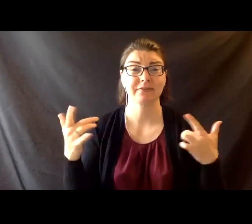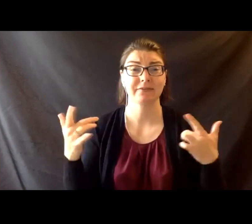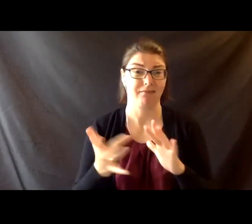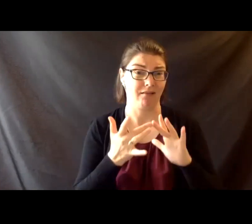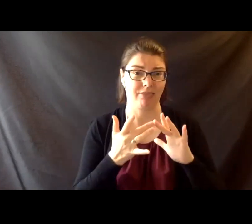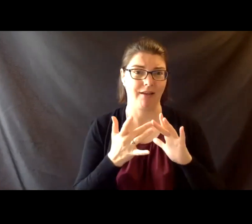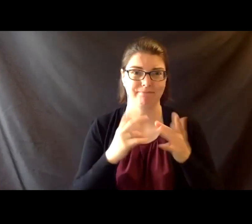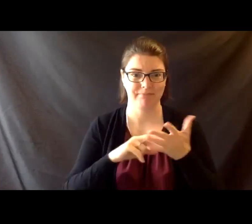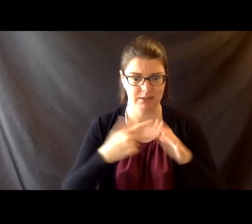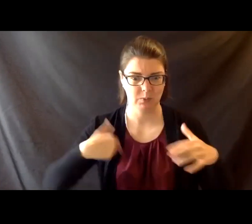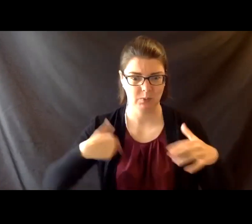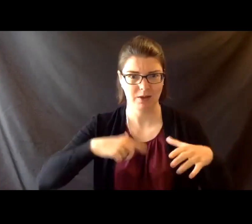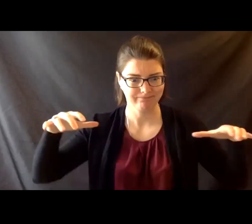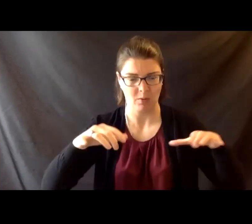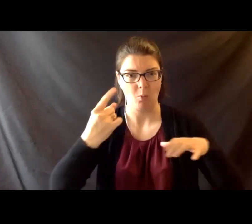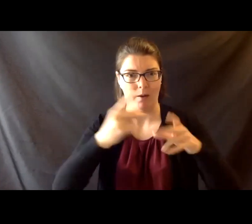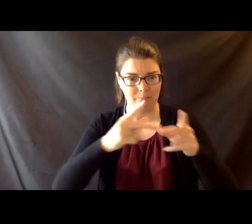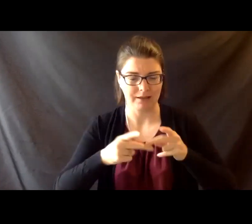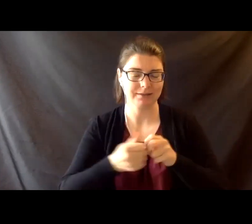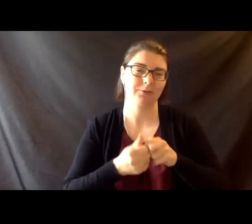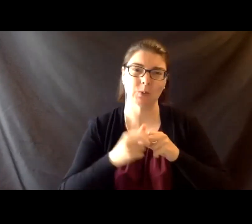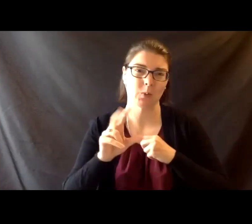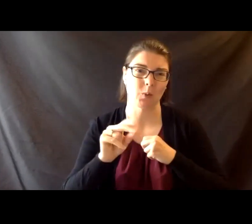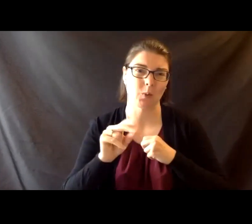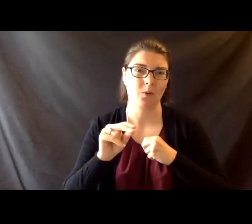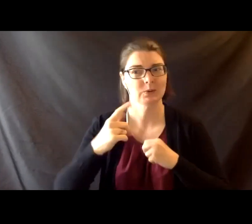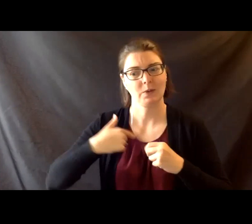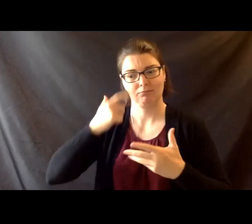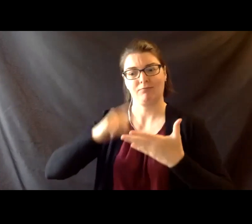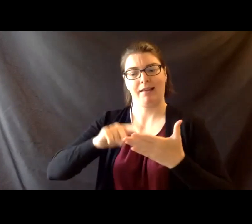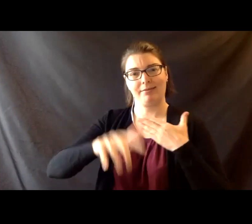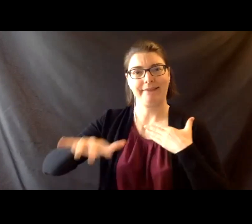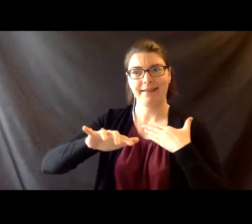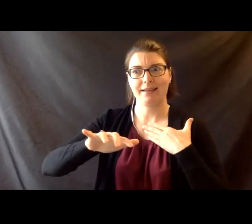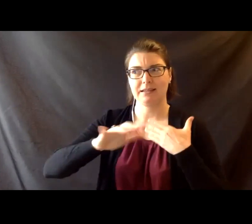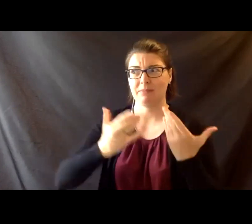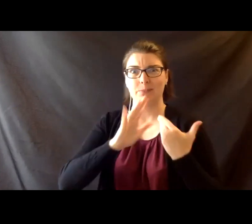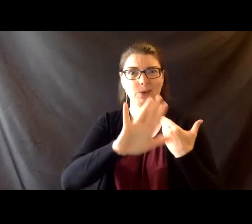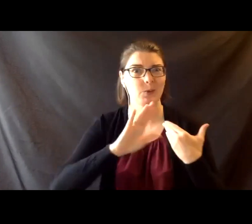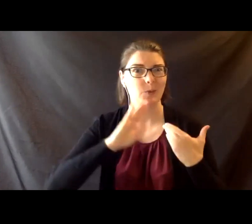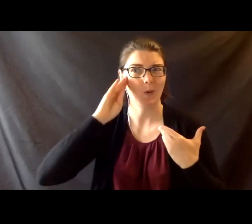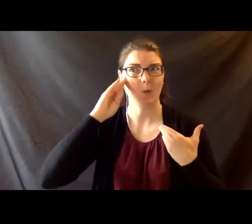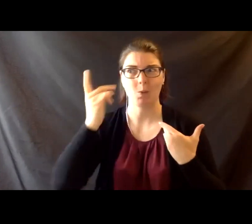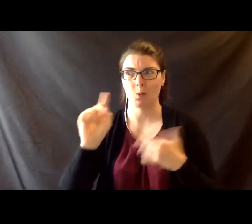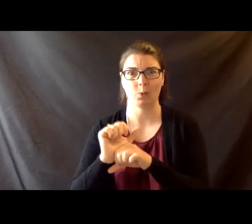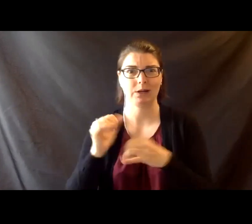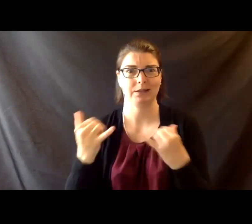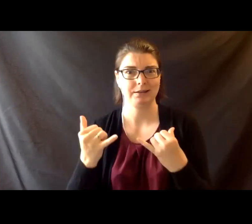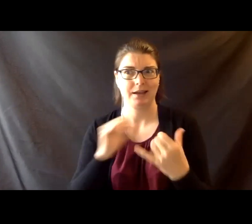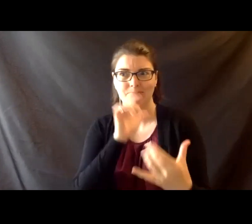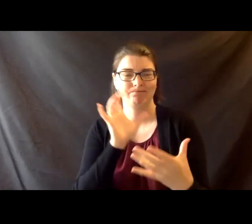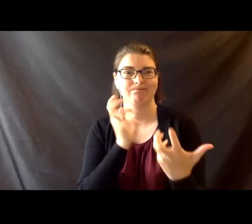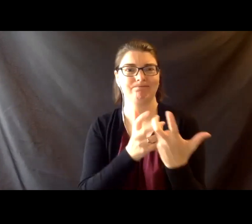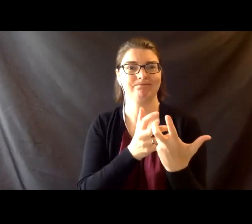gathered in the same space. I recognize that this land acknowledgement might not be for the territory that you are currently on. We ask that if this